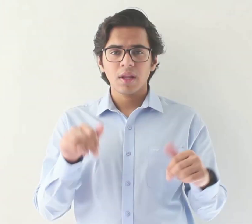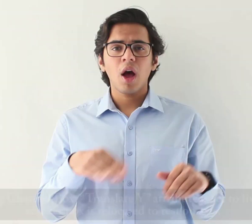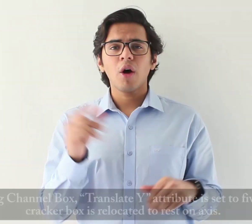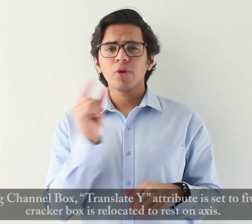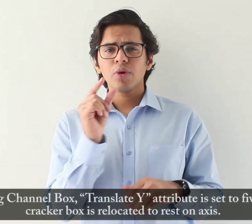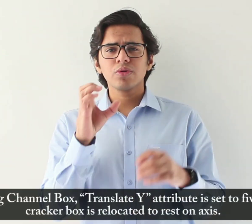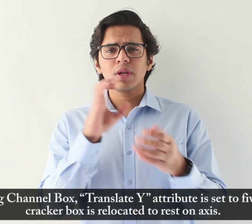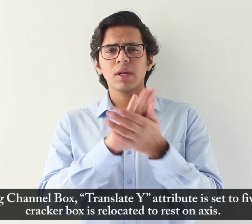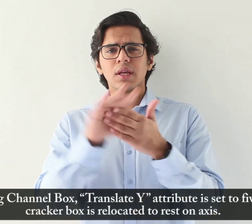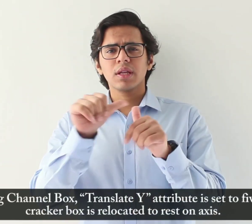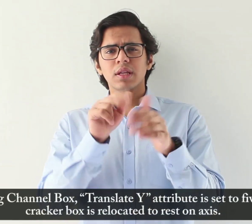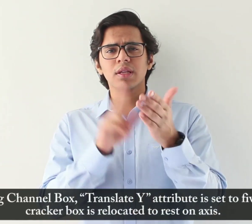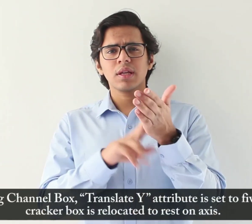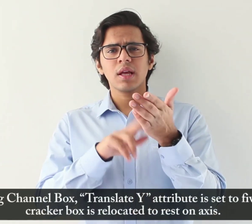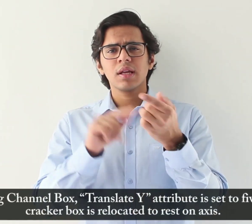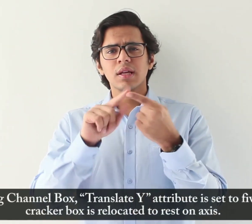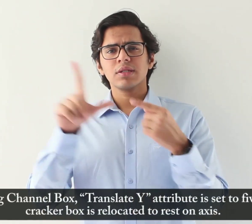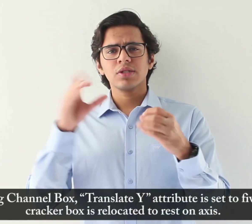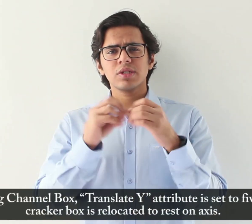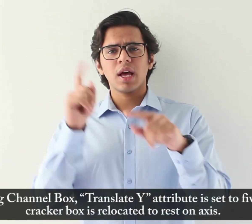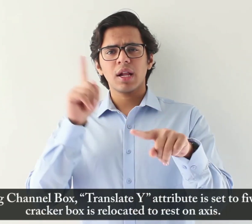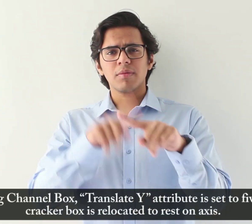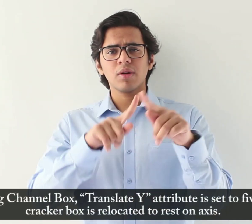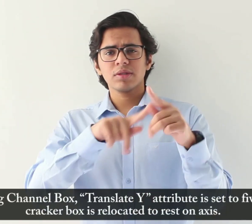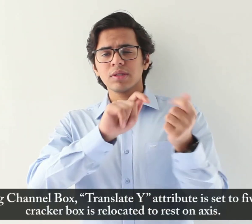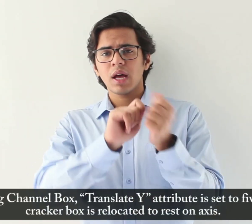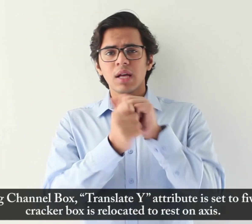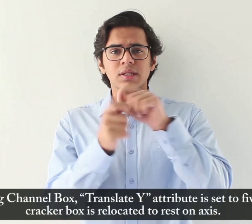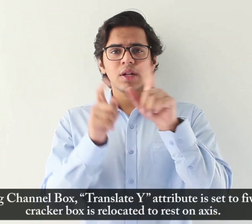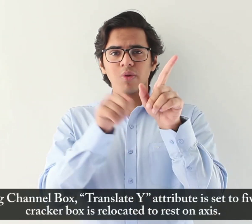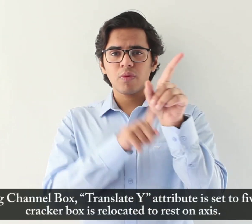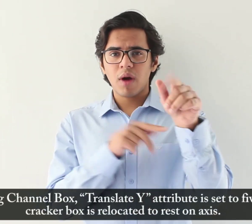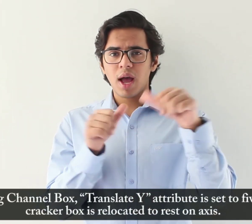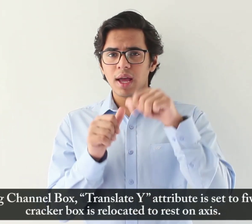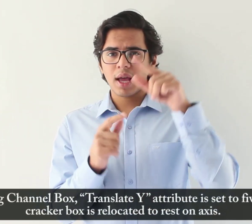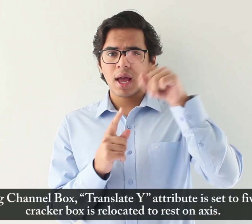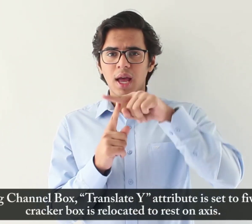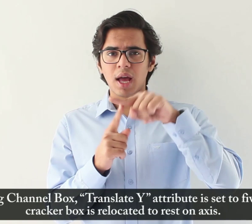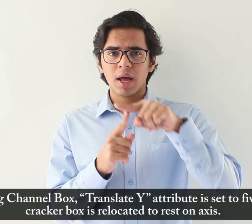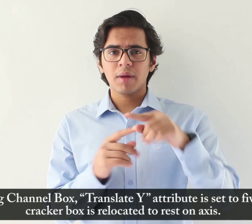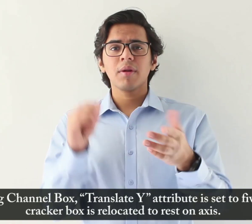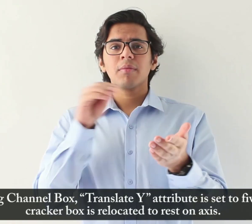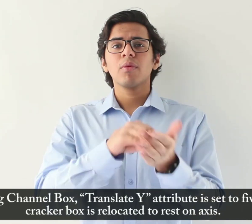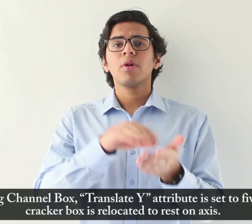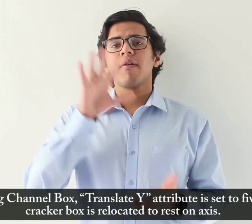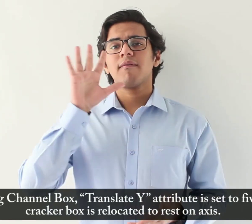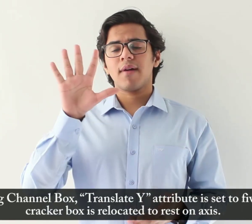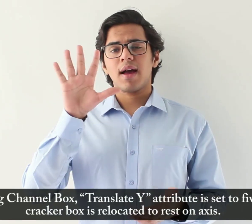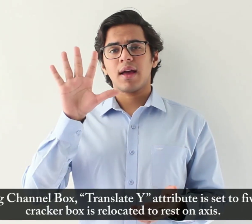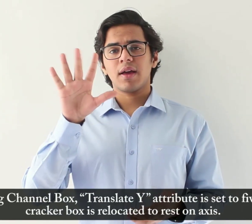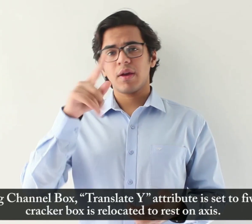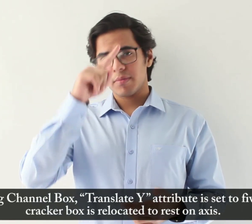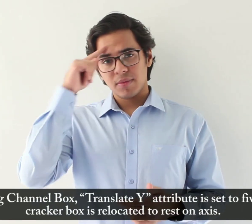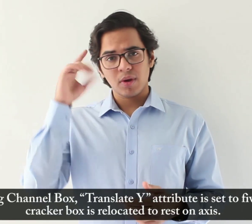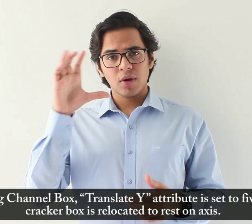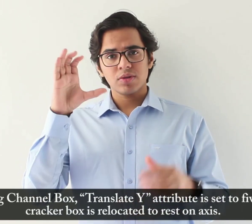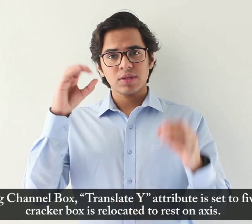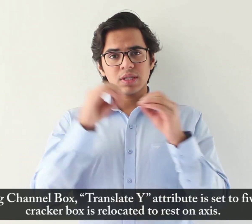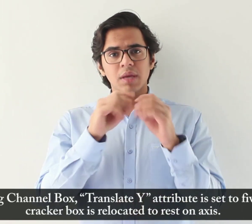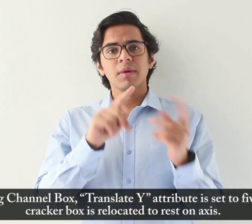Now, using channel box, translate Y attribute is set to 5 because cracker box